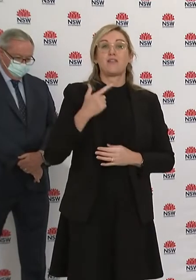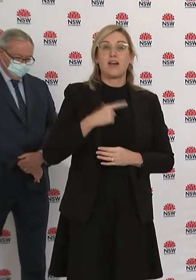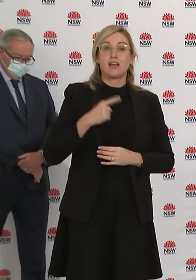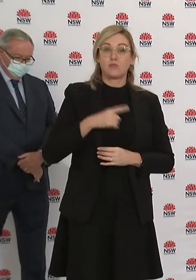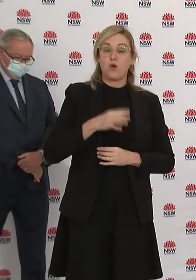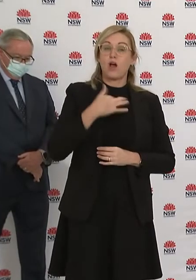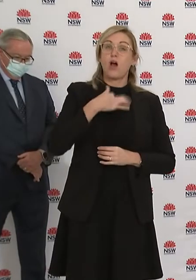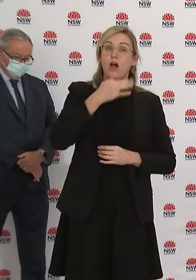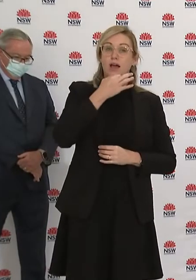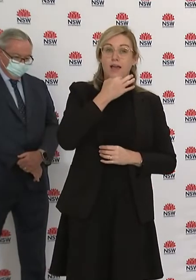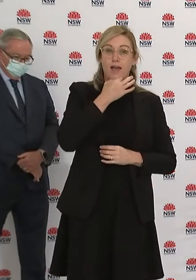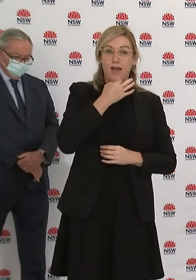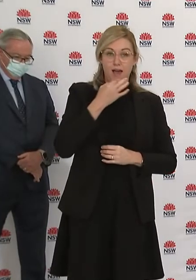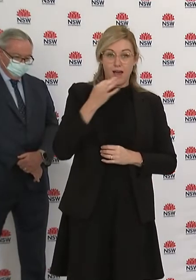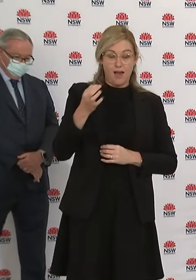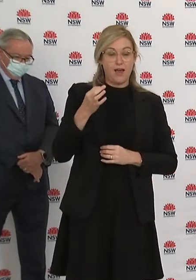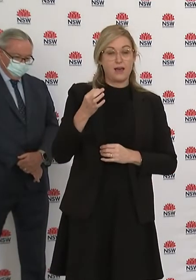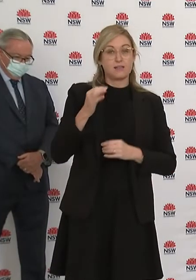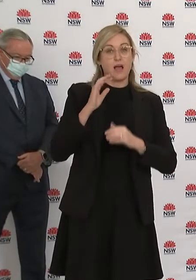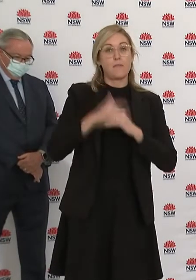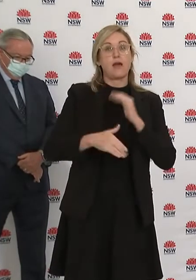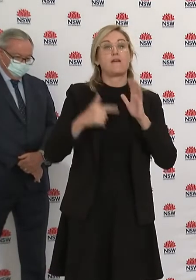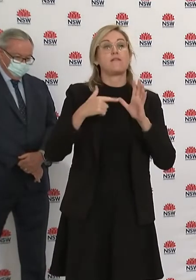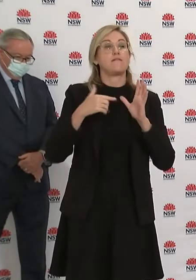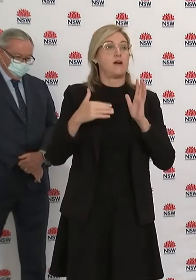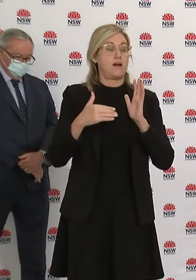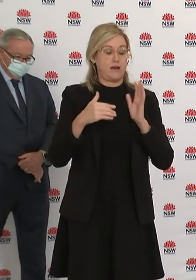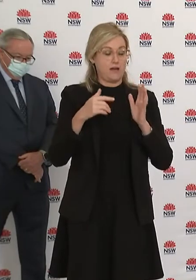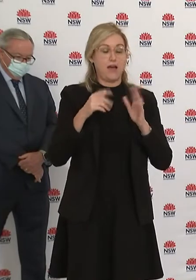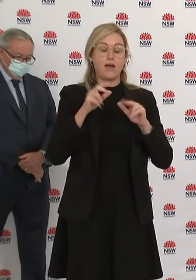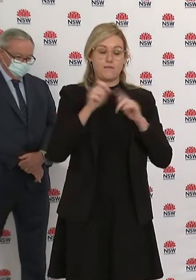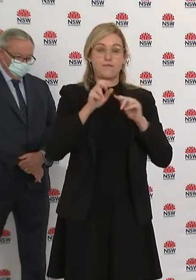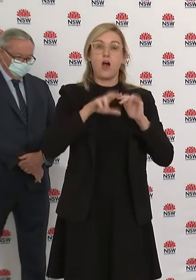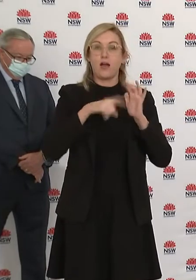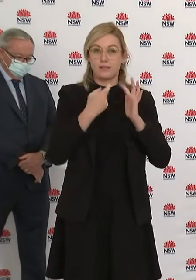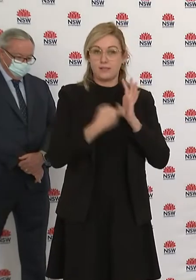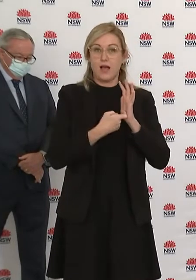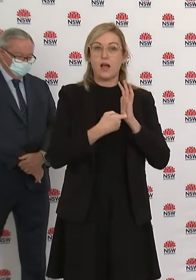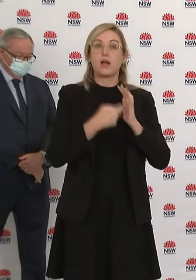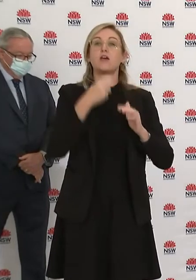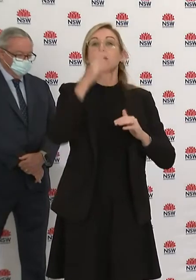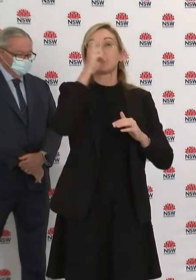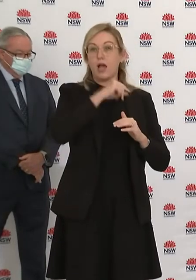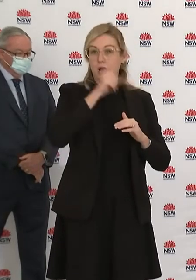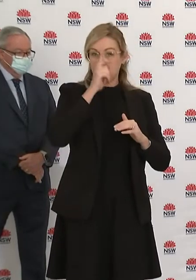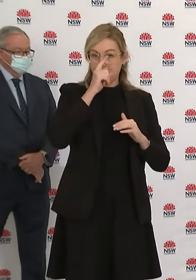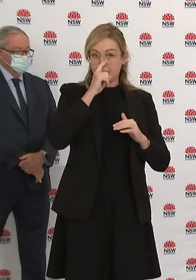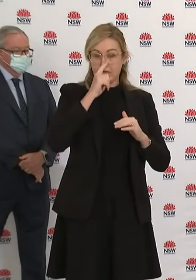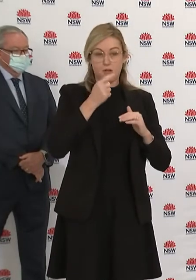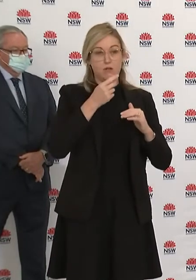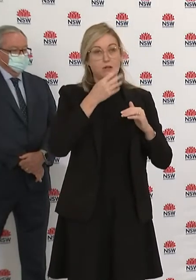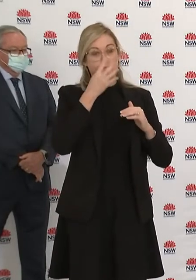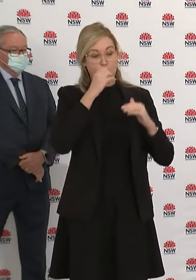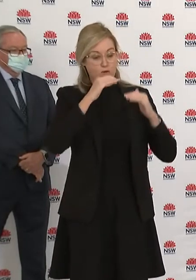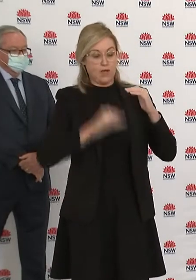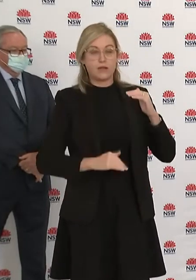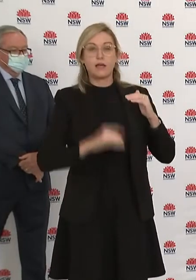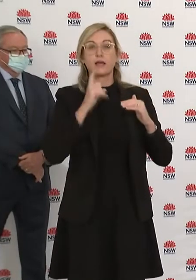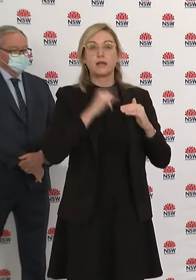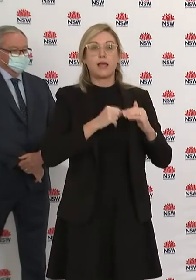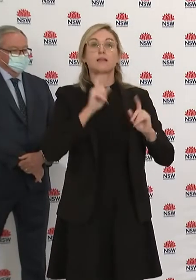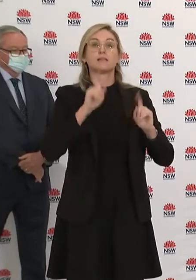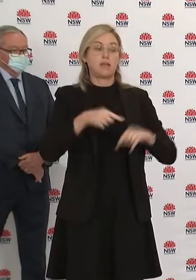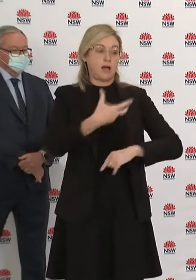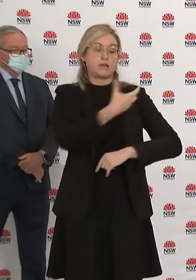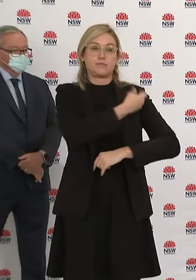need to use Pfizer for those young people to stem that transmission chain, because we know